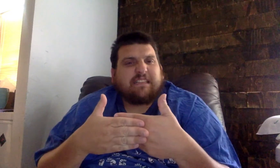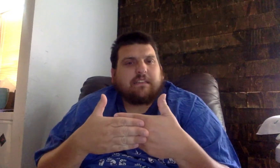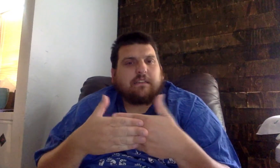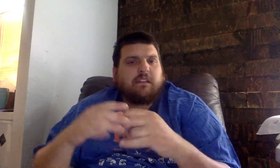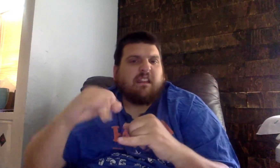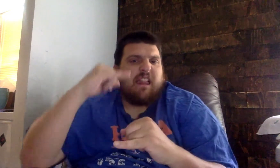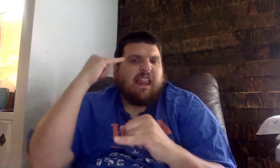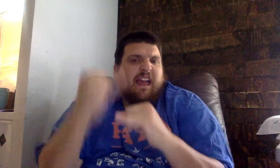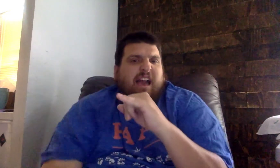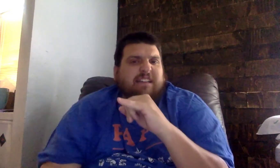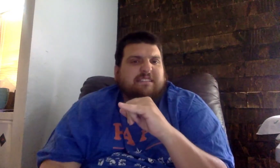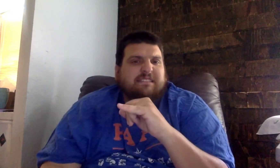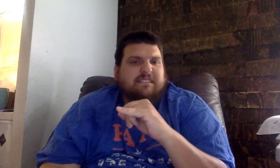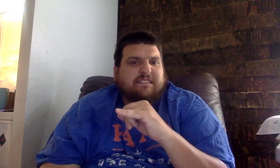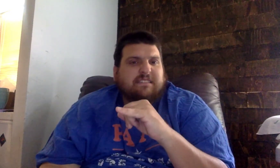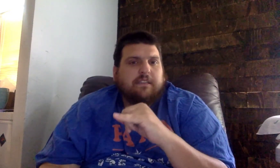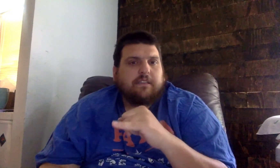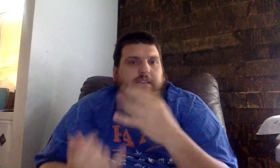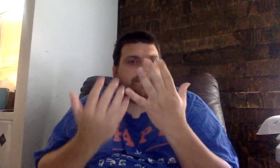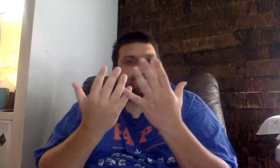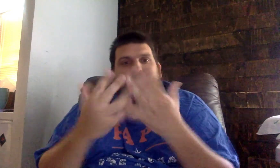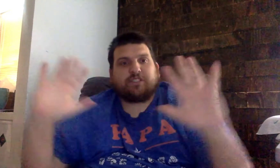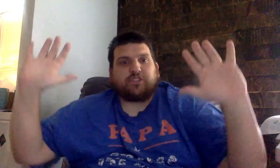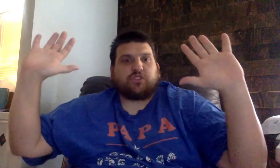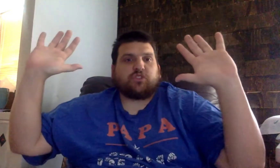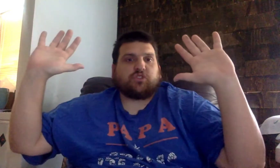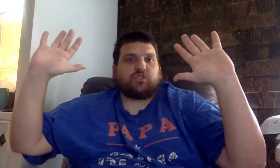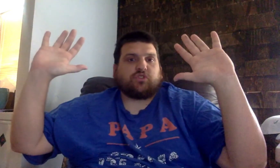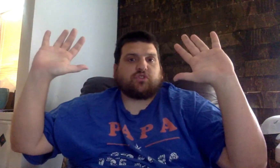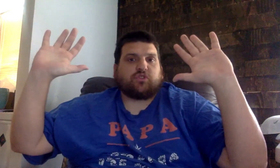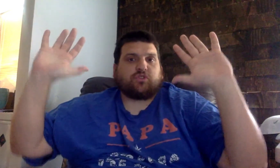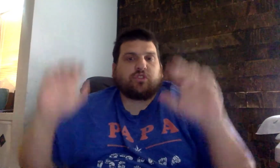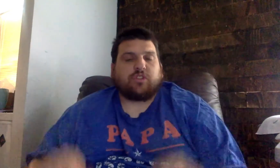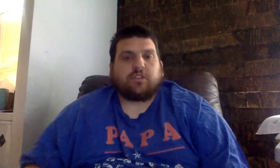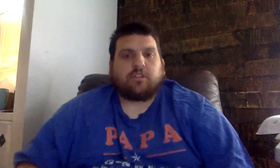next, last, finish.